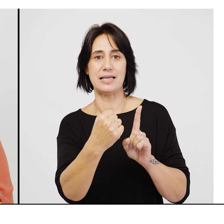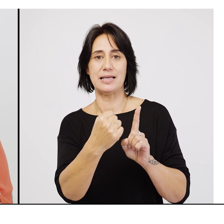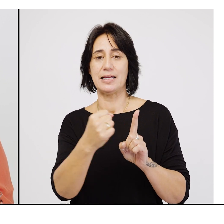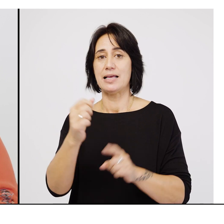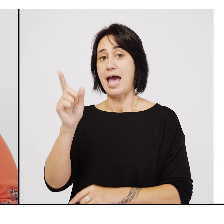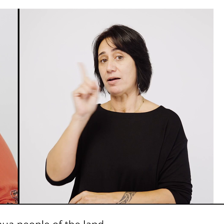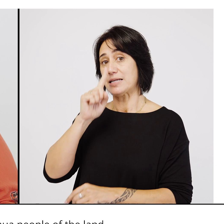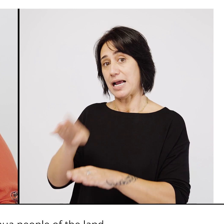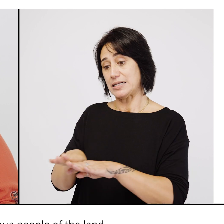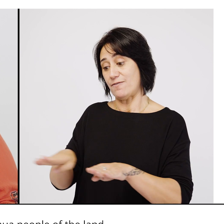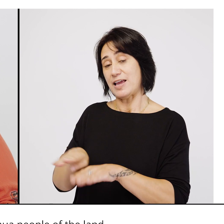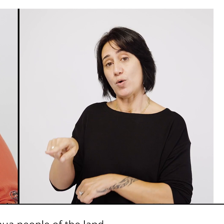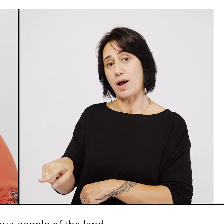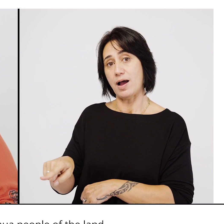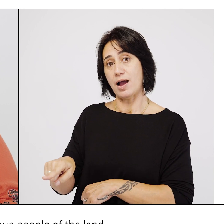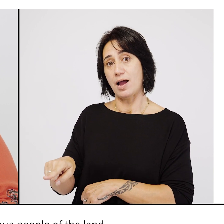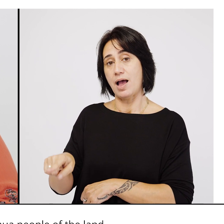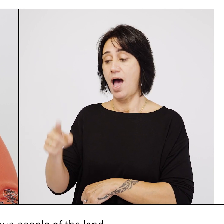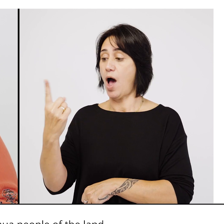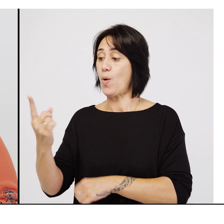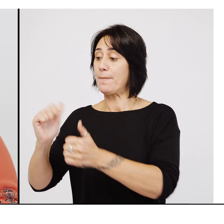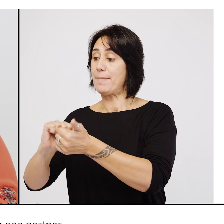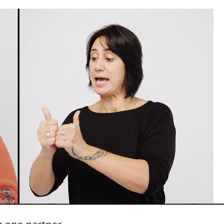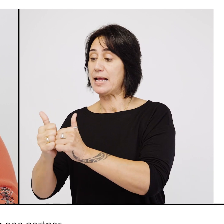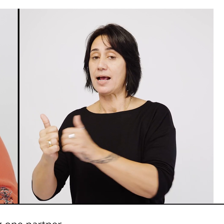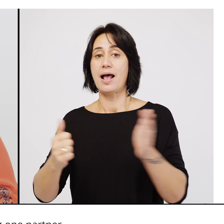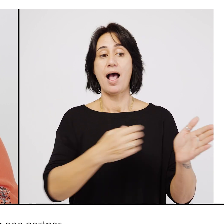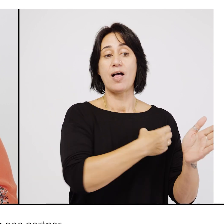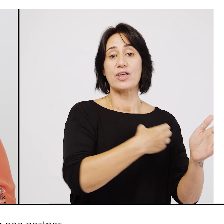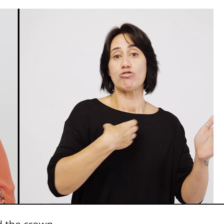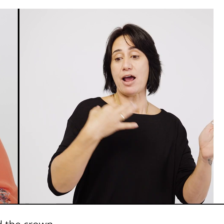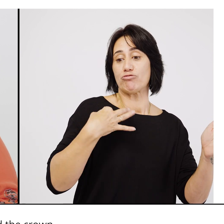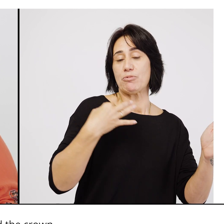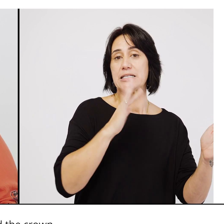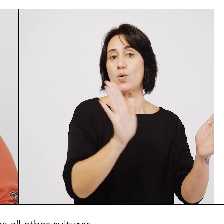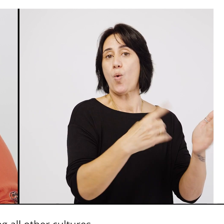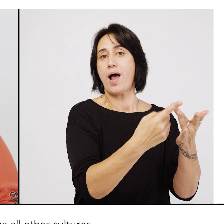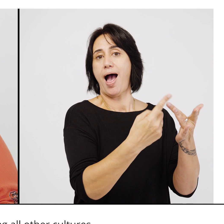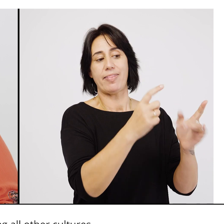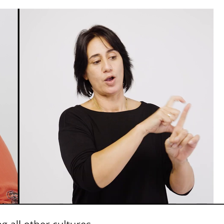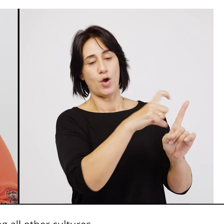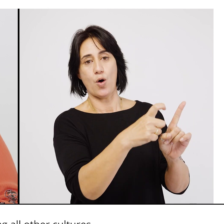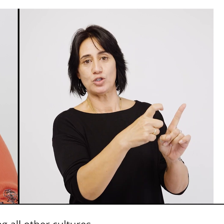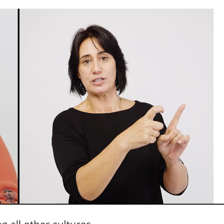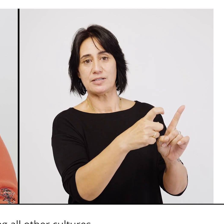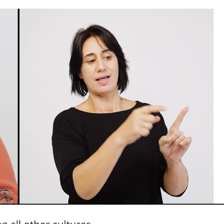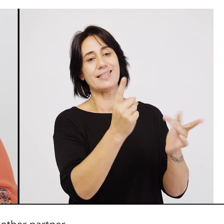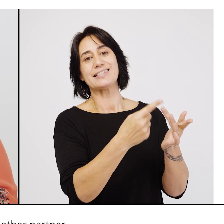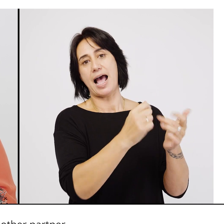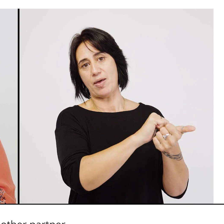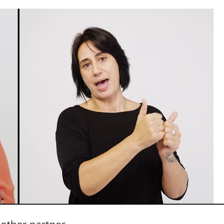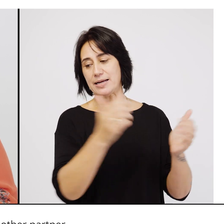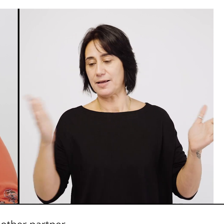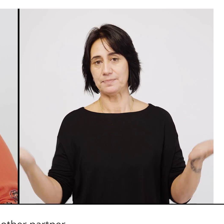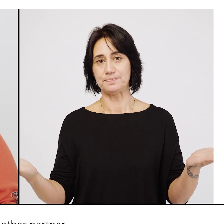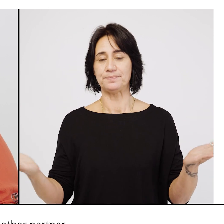society. Tangata whenua, people of the land, being one partner and the Crown representing all other cultures